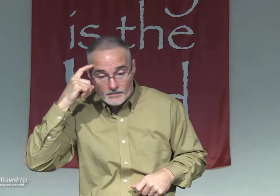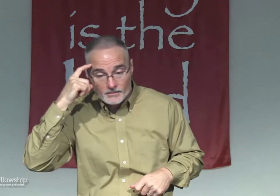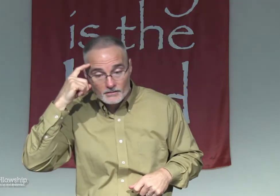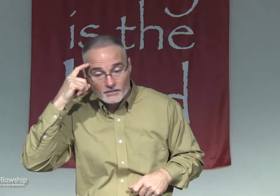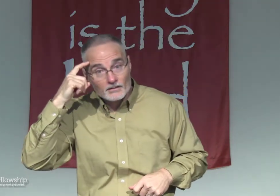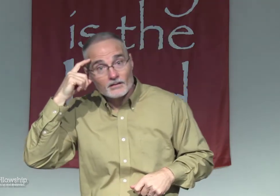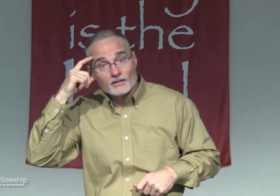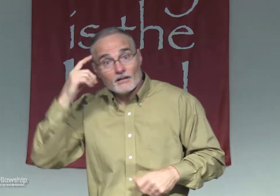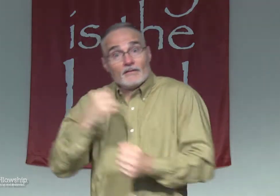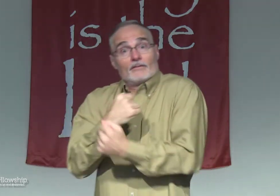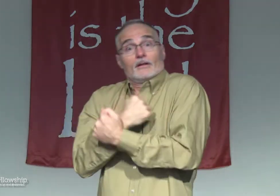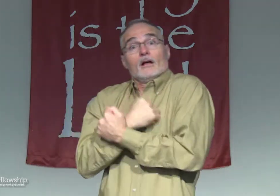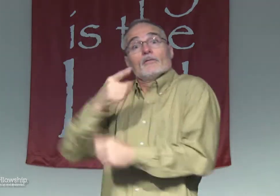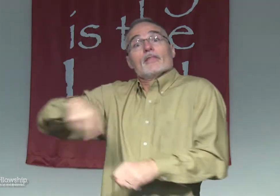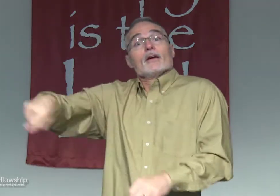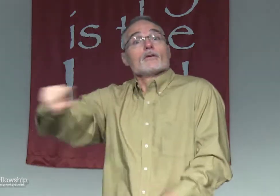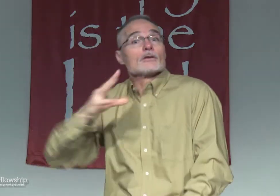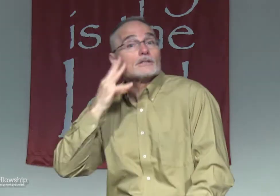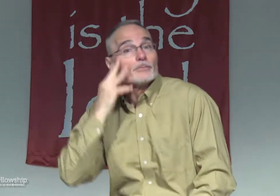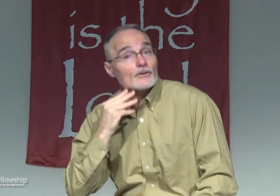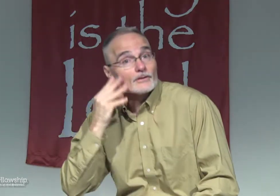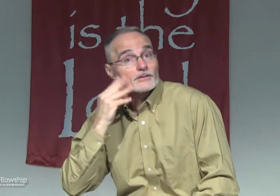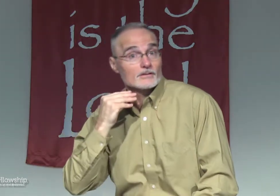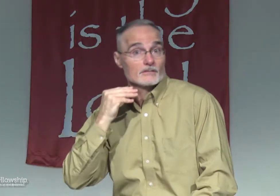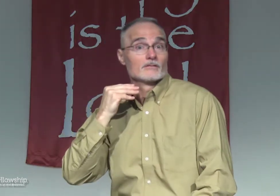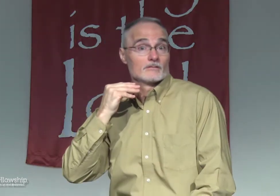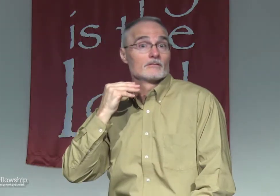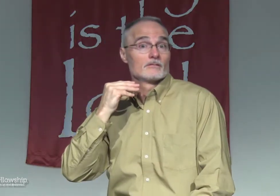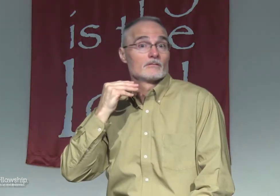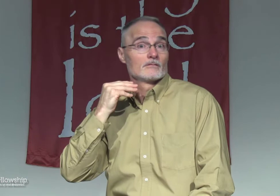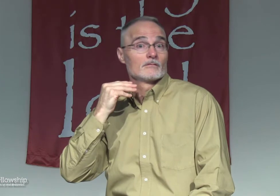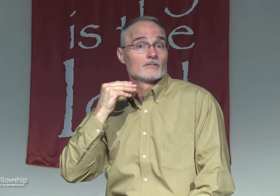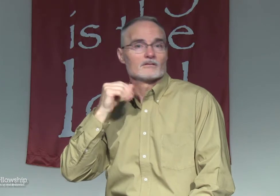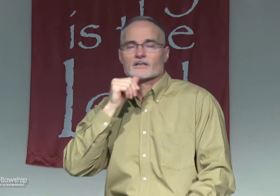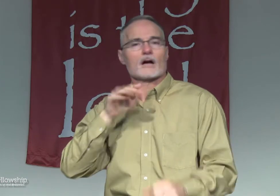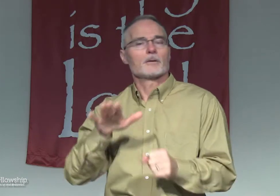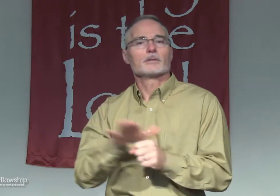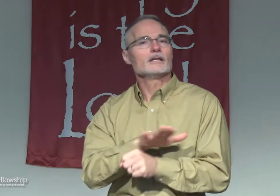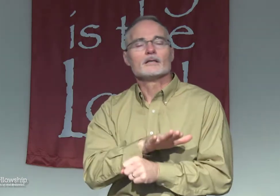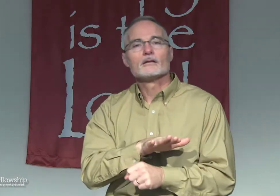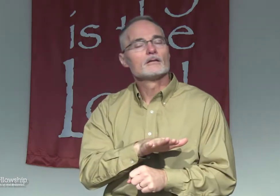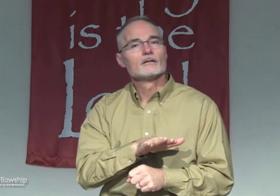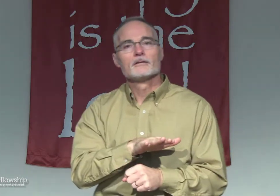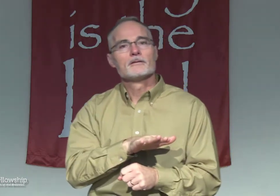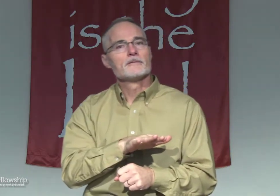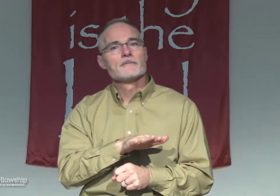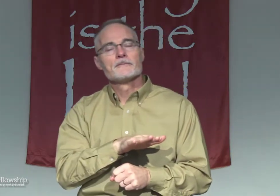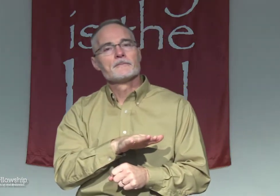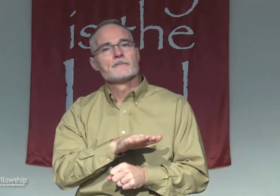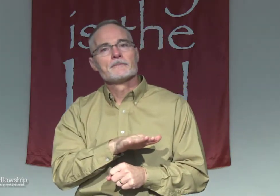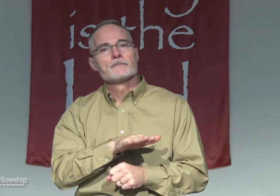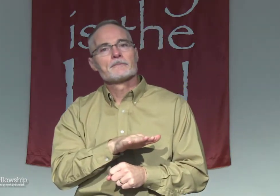their hearts and minds. The love that they're experiencing is